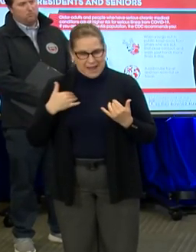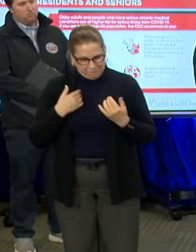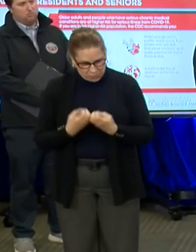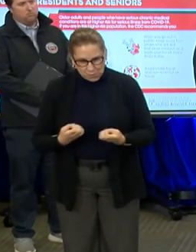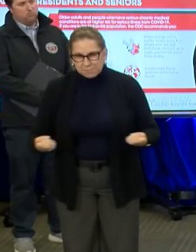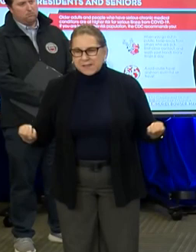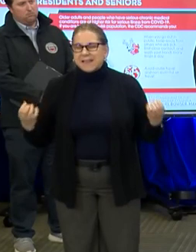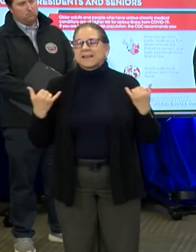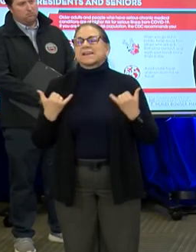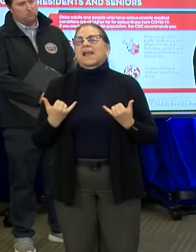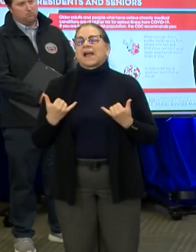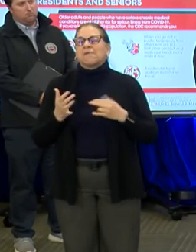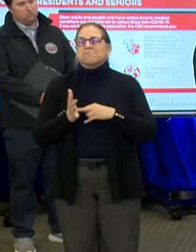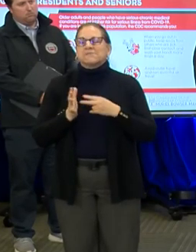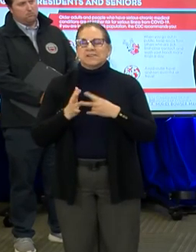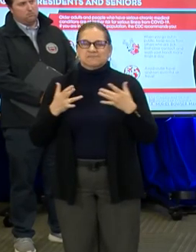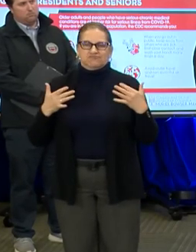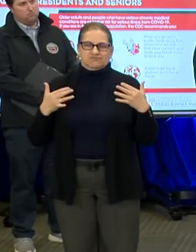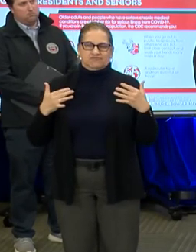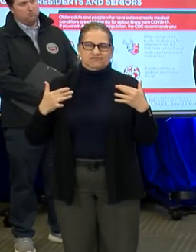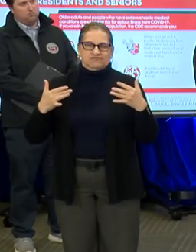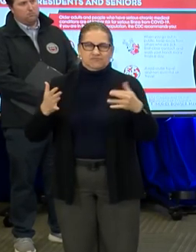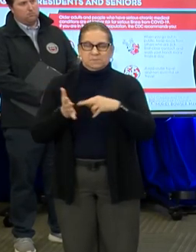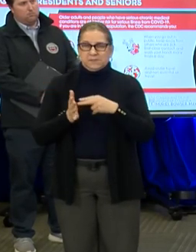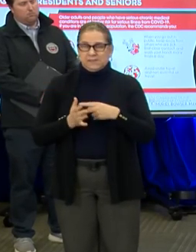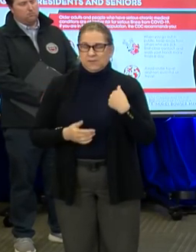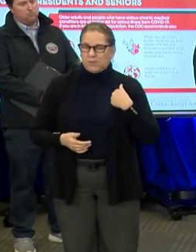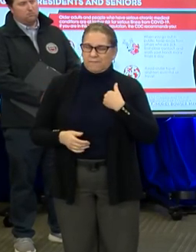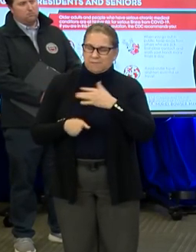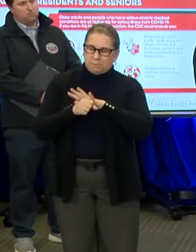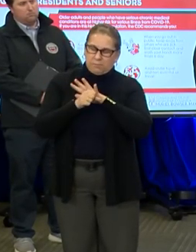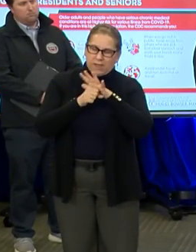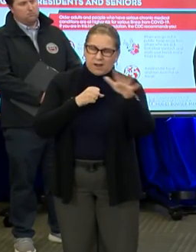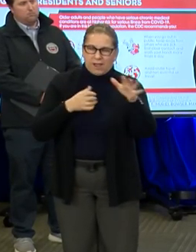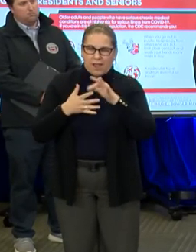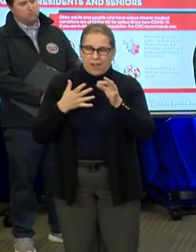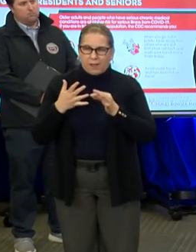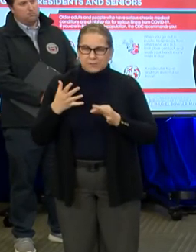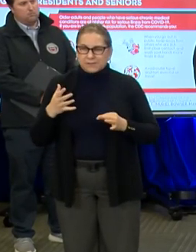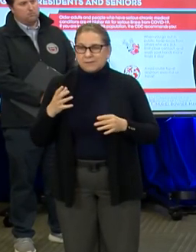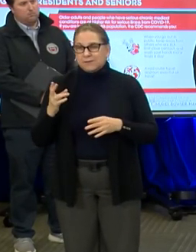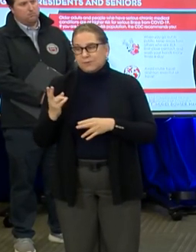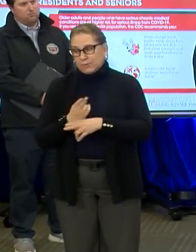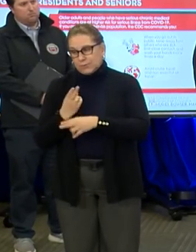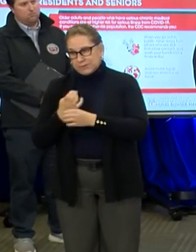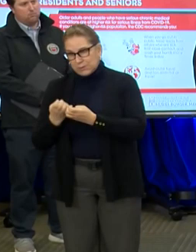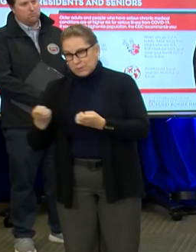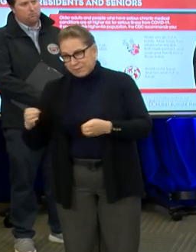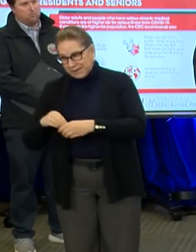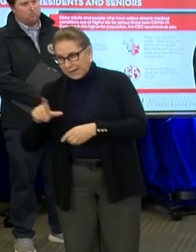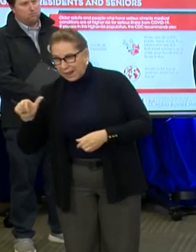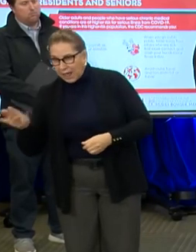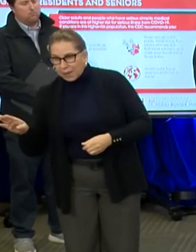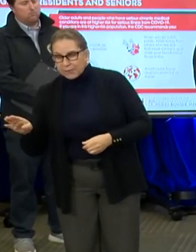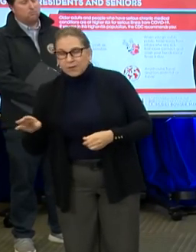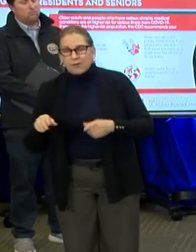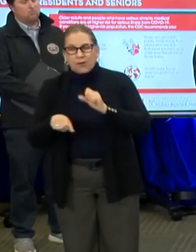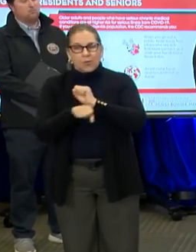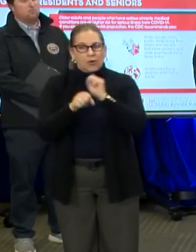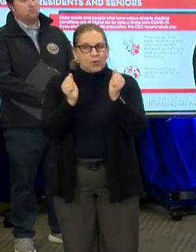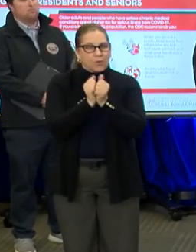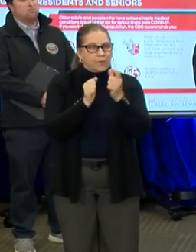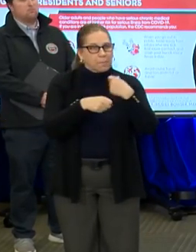options. Using equipment that is in the laboratory and working with manufacturers, the public health lab will begin